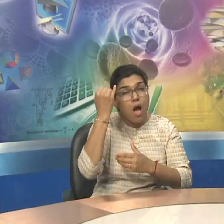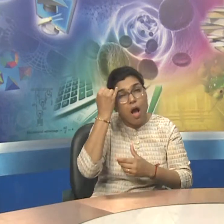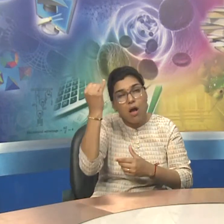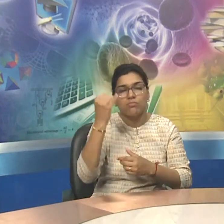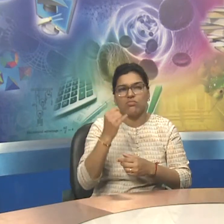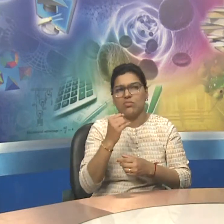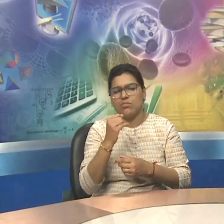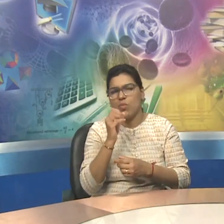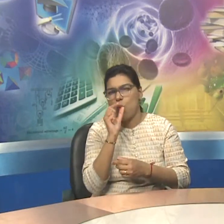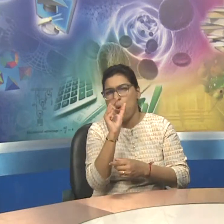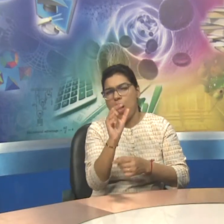state